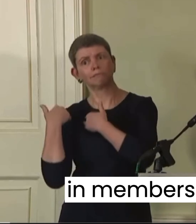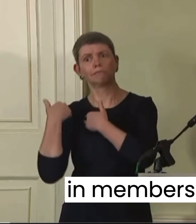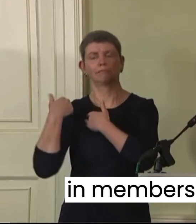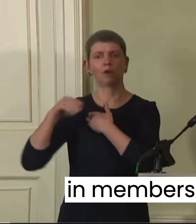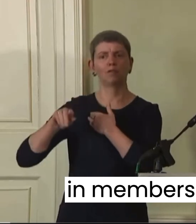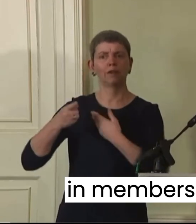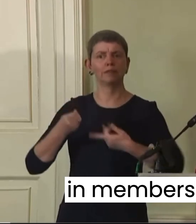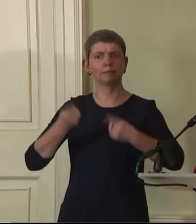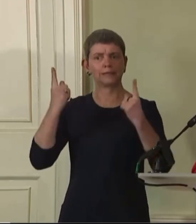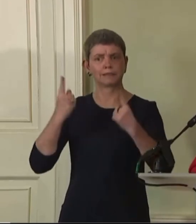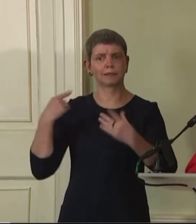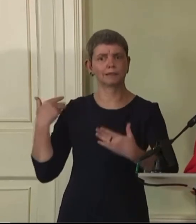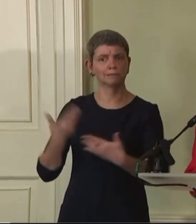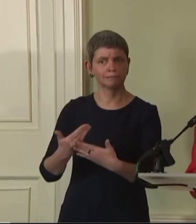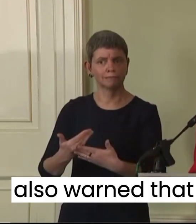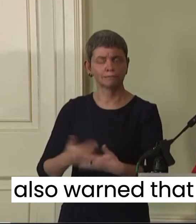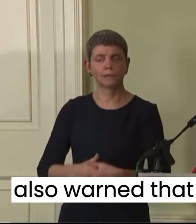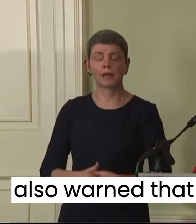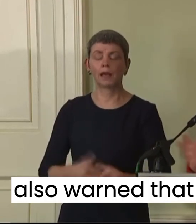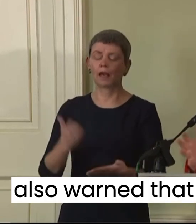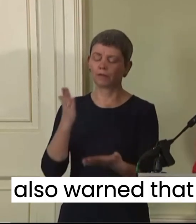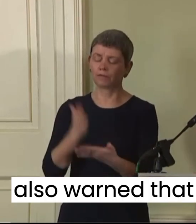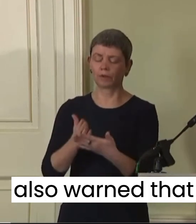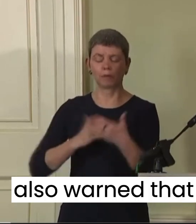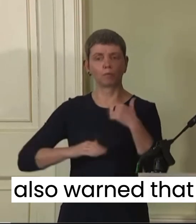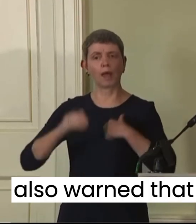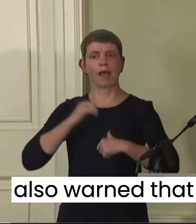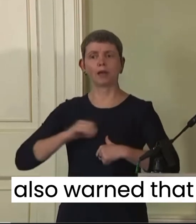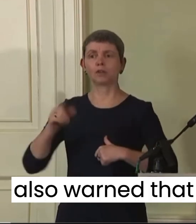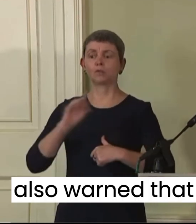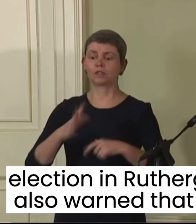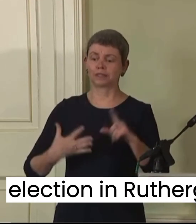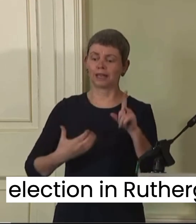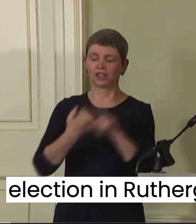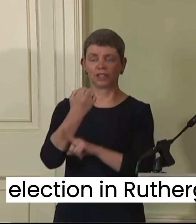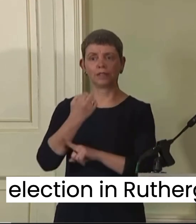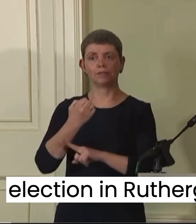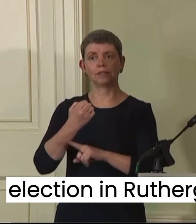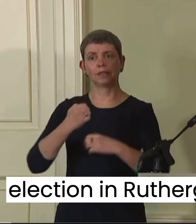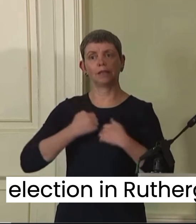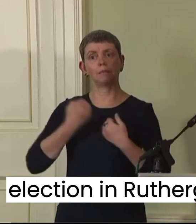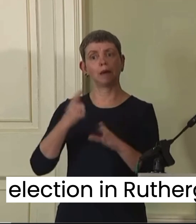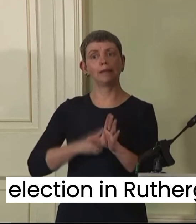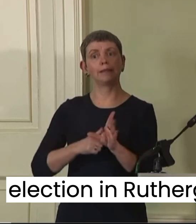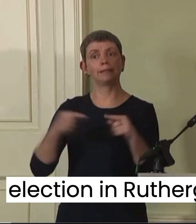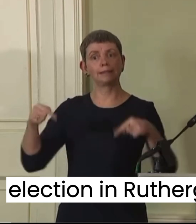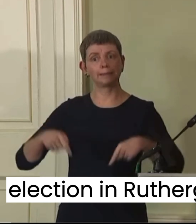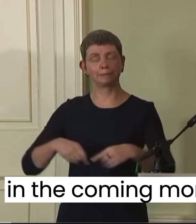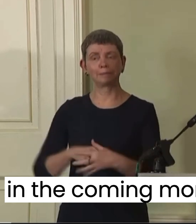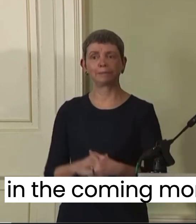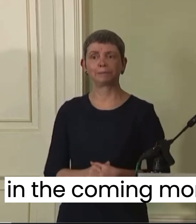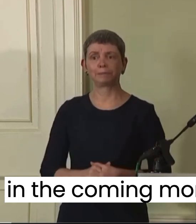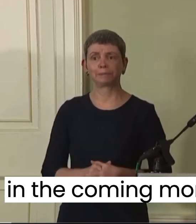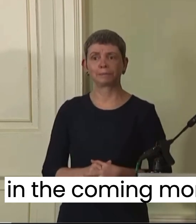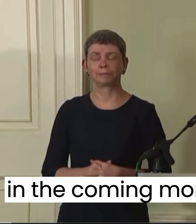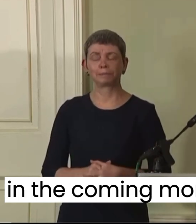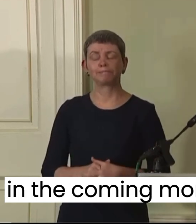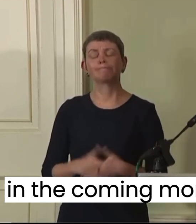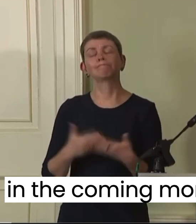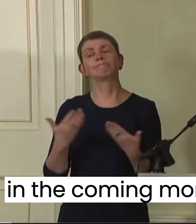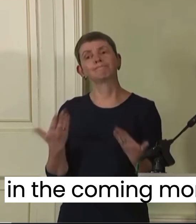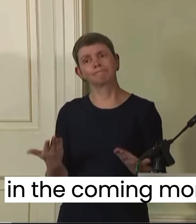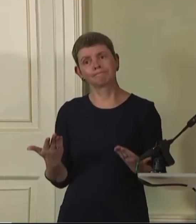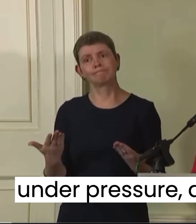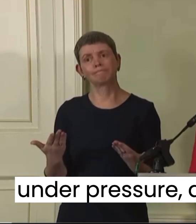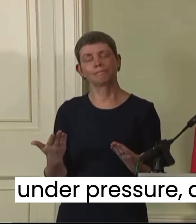membership and donors. He also warned that a likely Westminster by-election in Rutherglen and Hamilton West in the coming months could